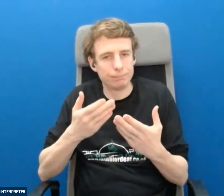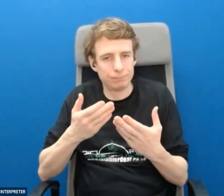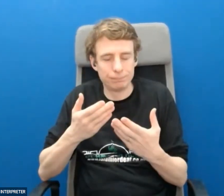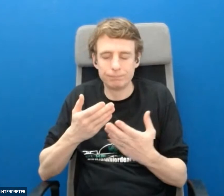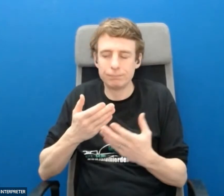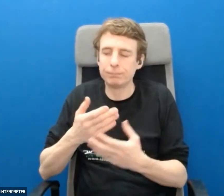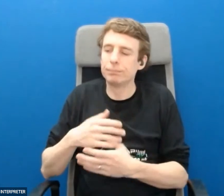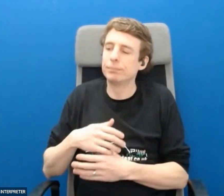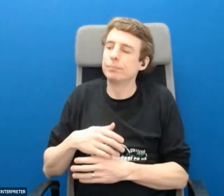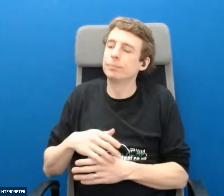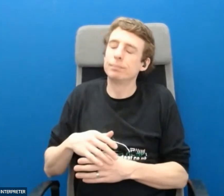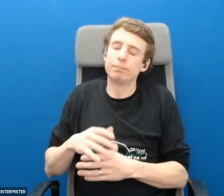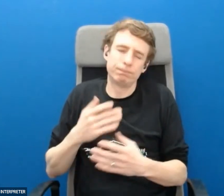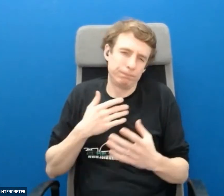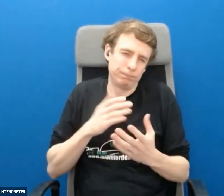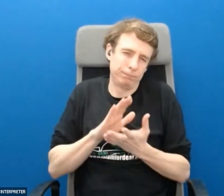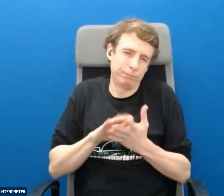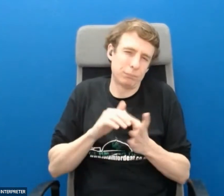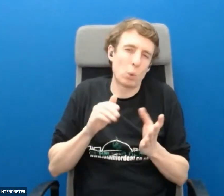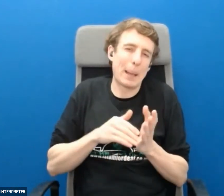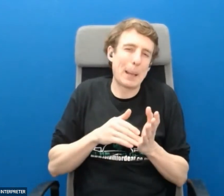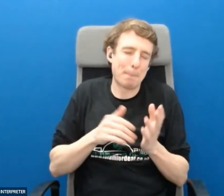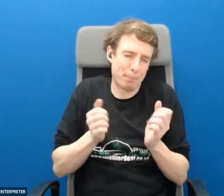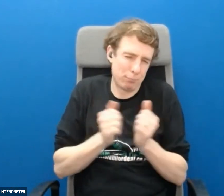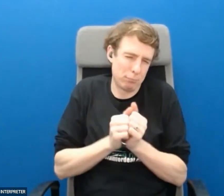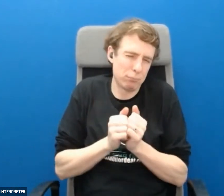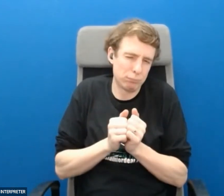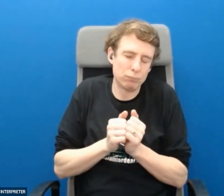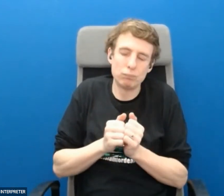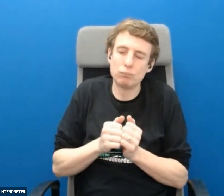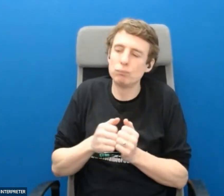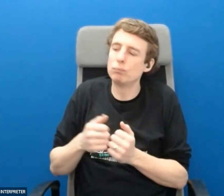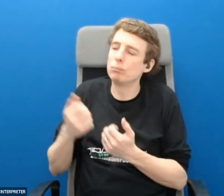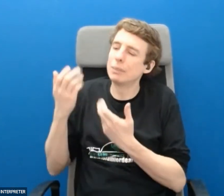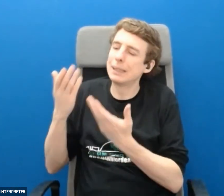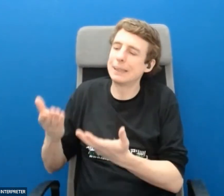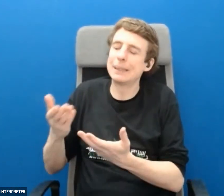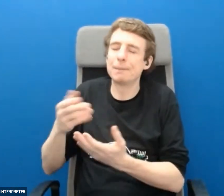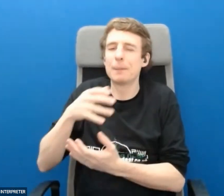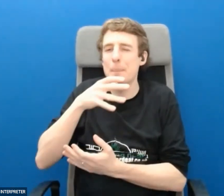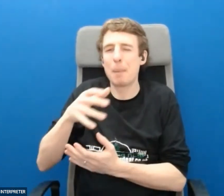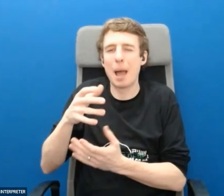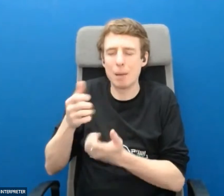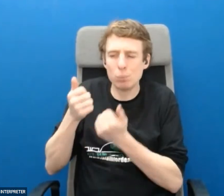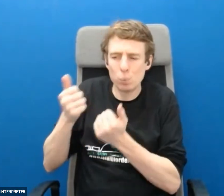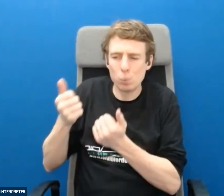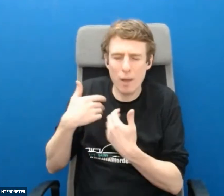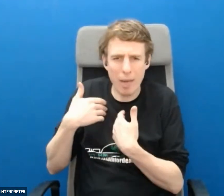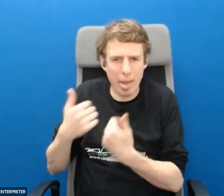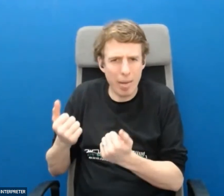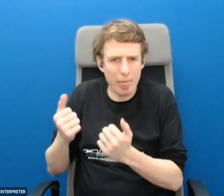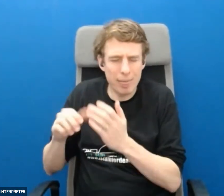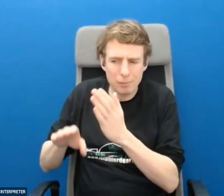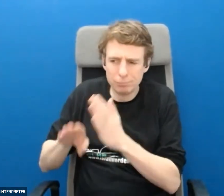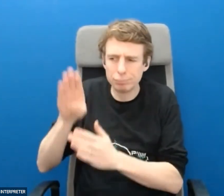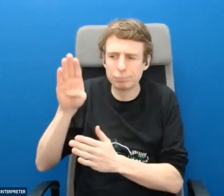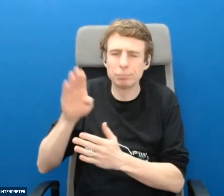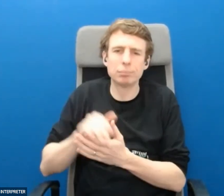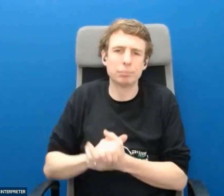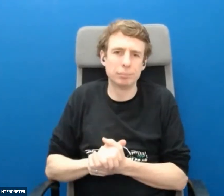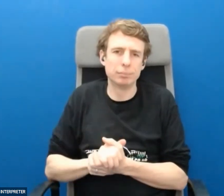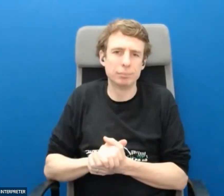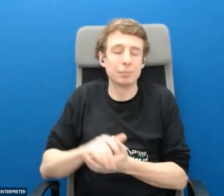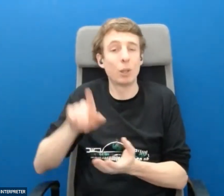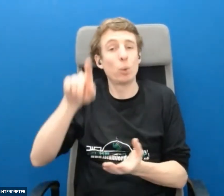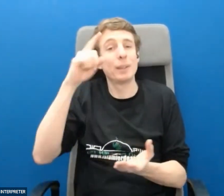Sheikh Shifa and a speedy recovery, inshallah. We'll continue, inshallah, next week, the same time, 7